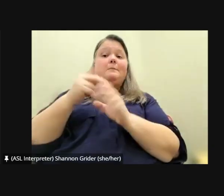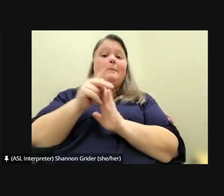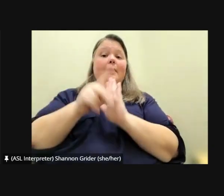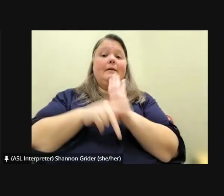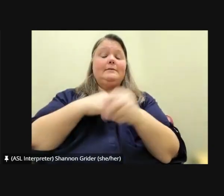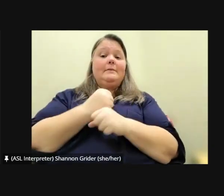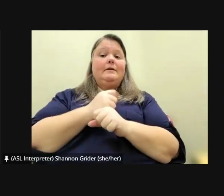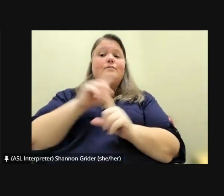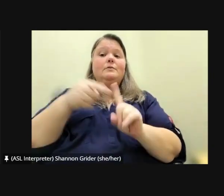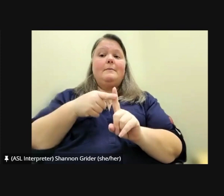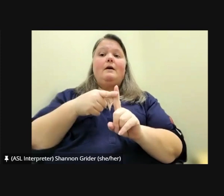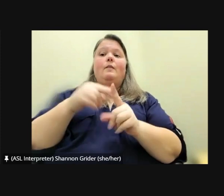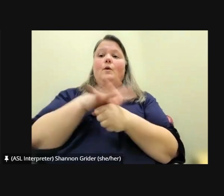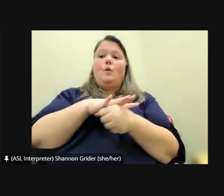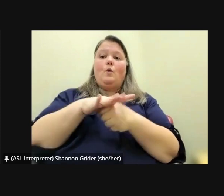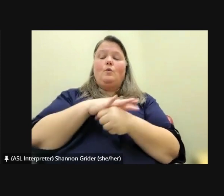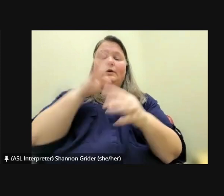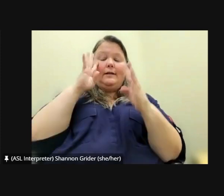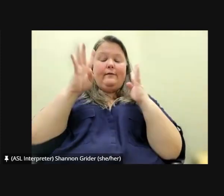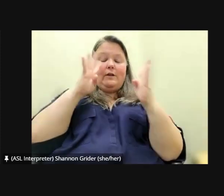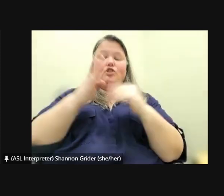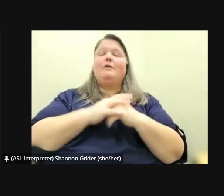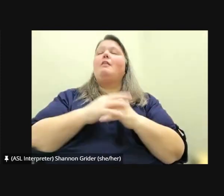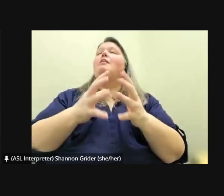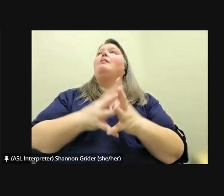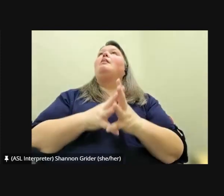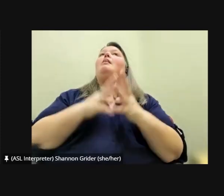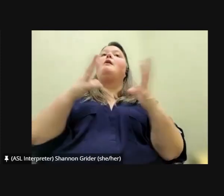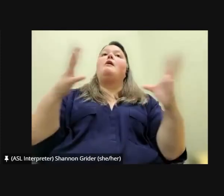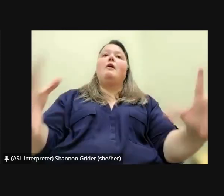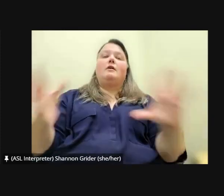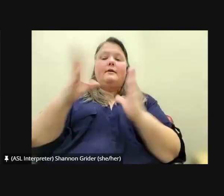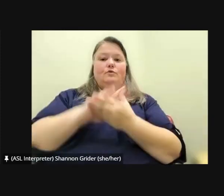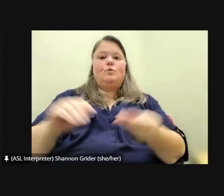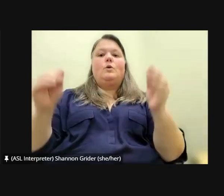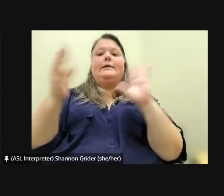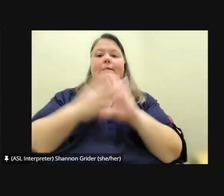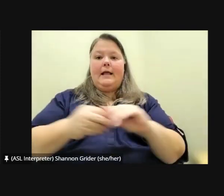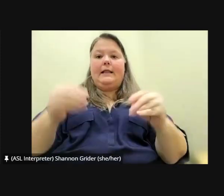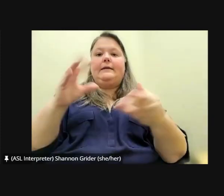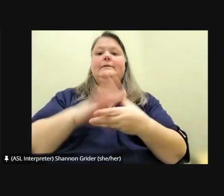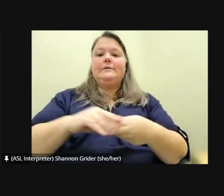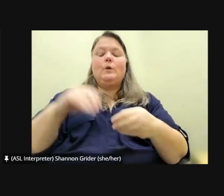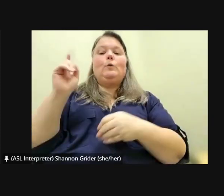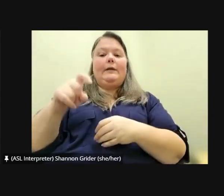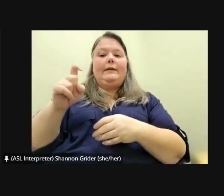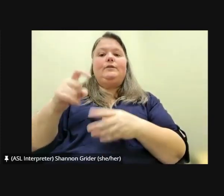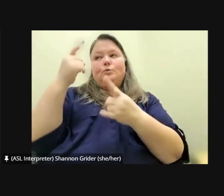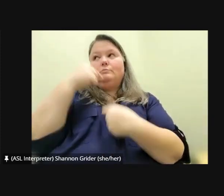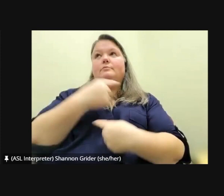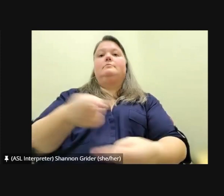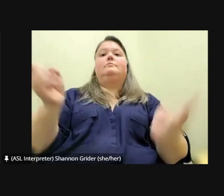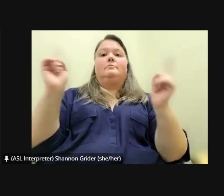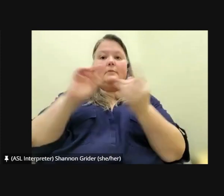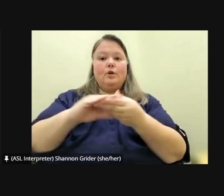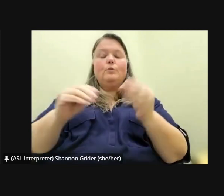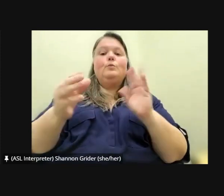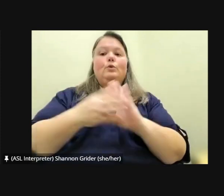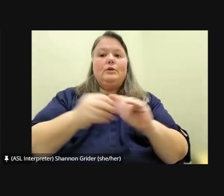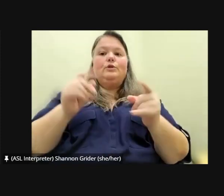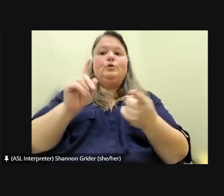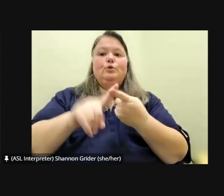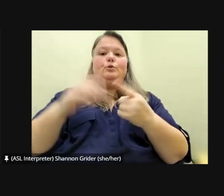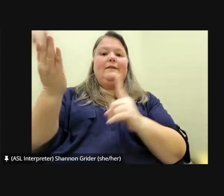of storytelling. We are going to have to get the stories out from communities in order to convince policymakers in Kentucky that this